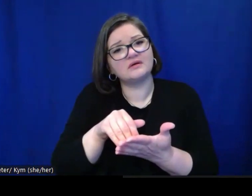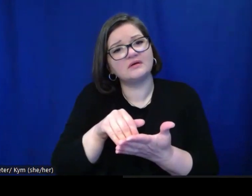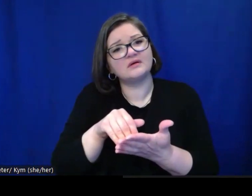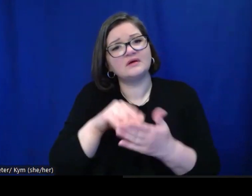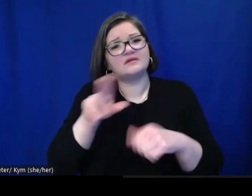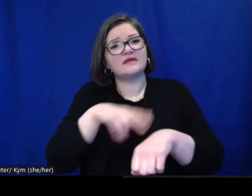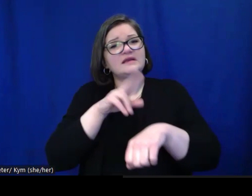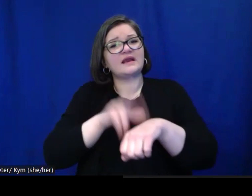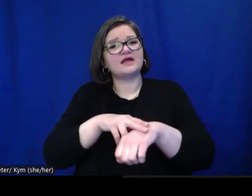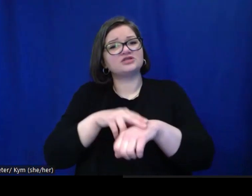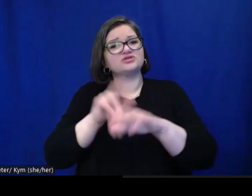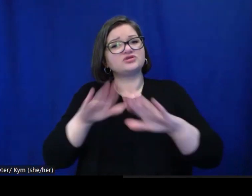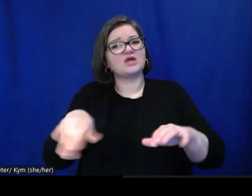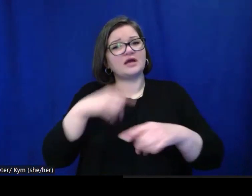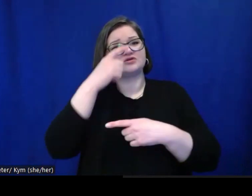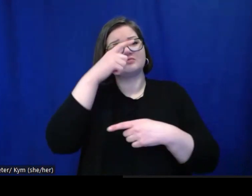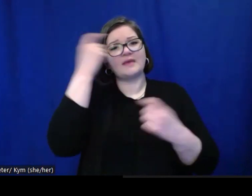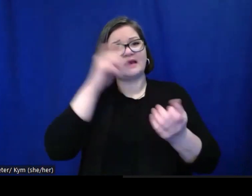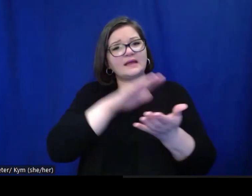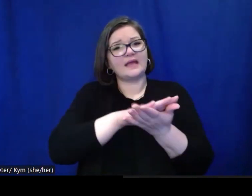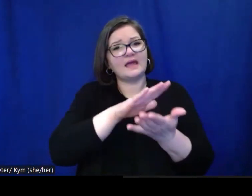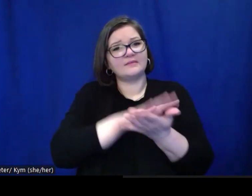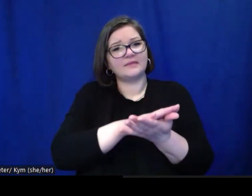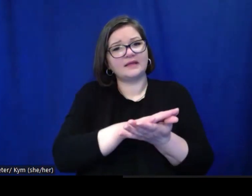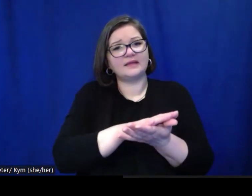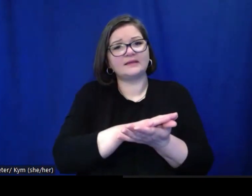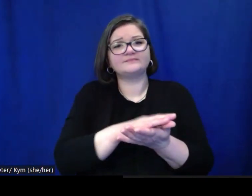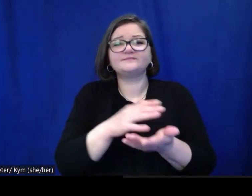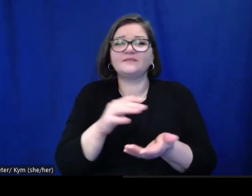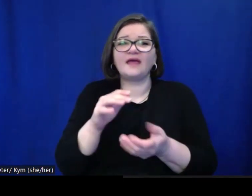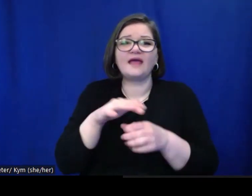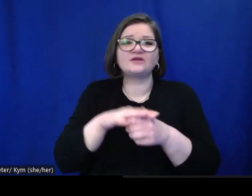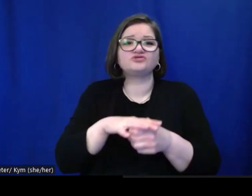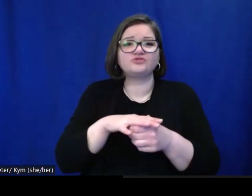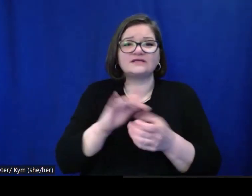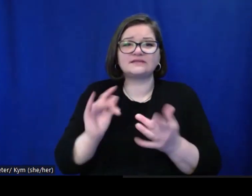Child Traumatic Stress Network. Thank you.